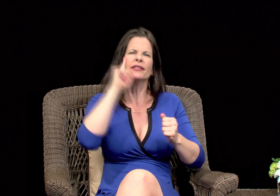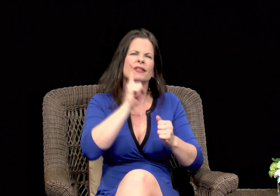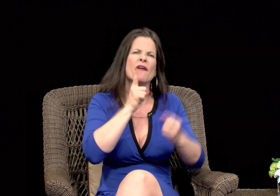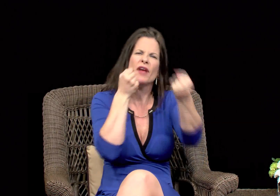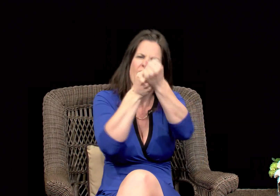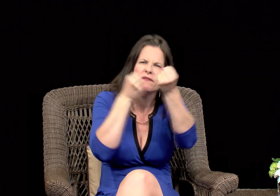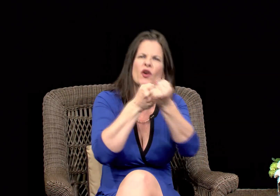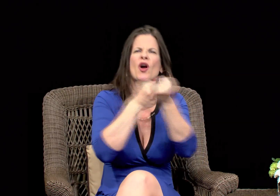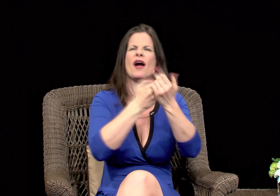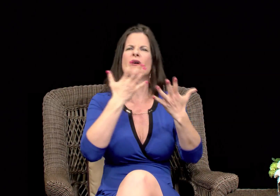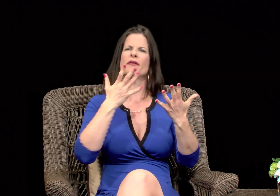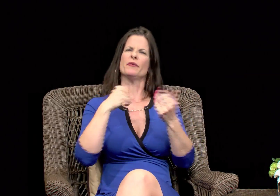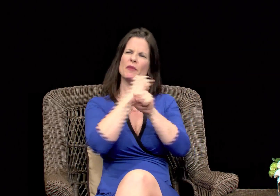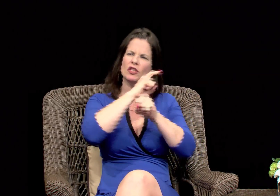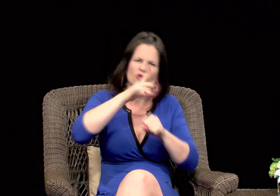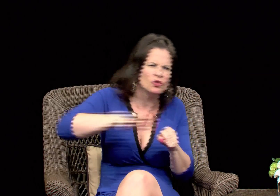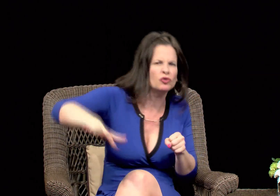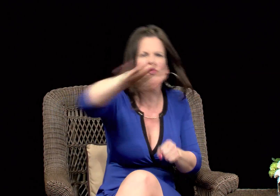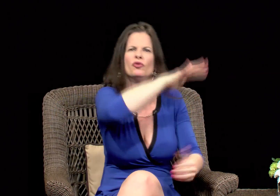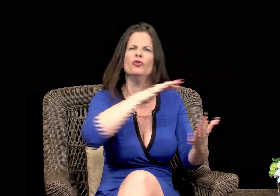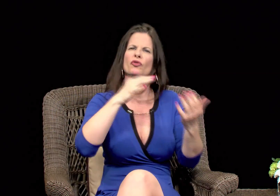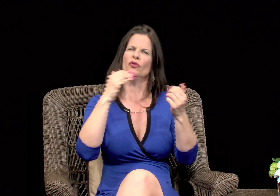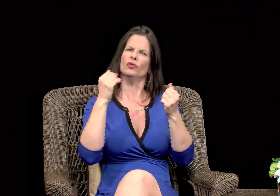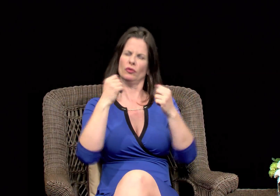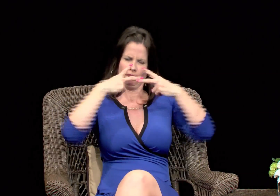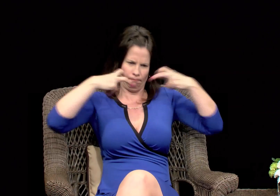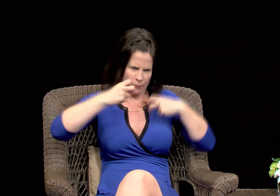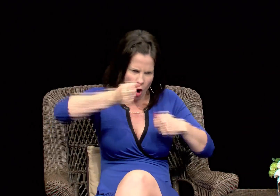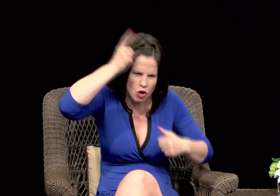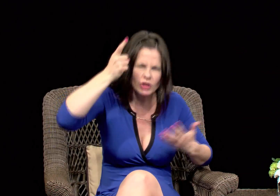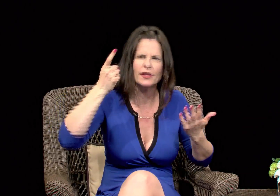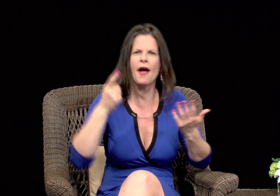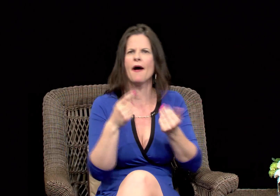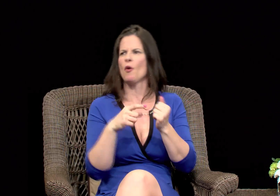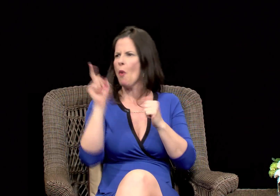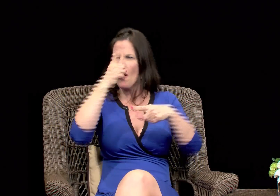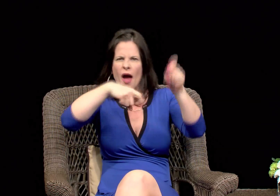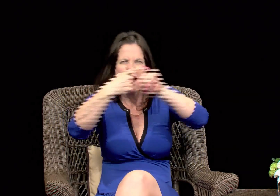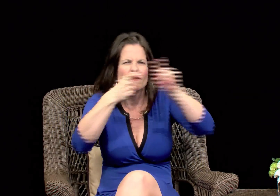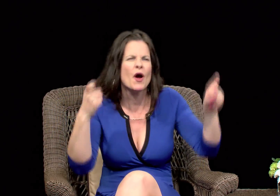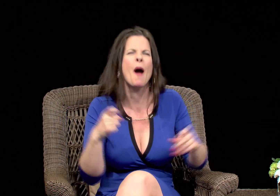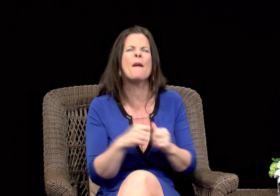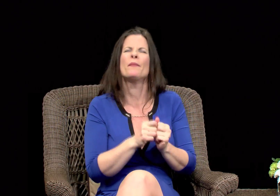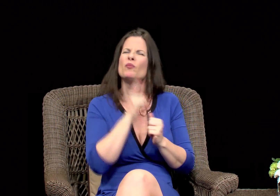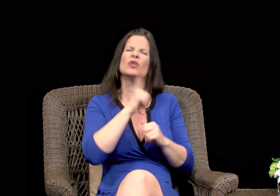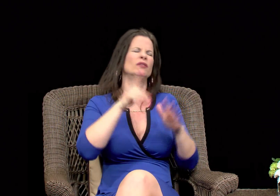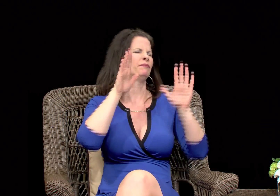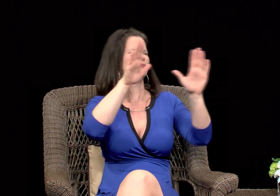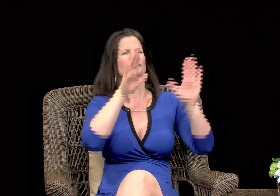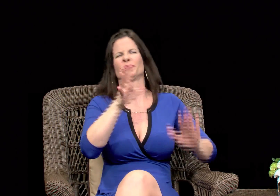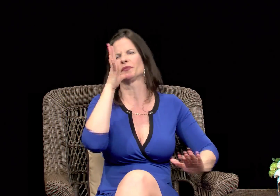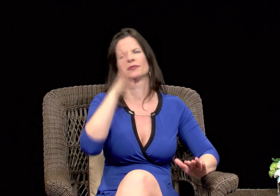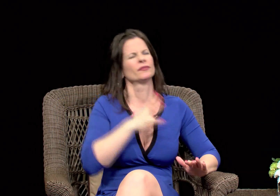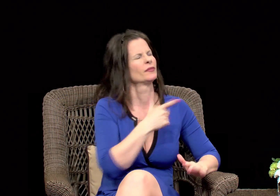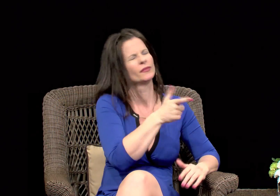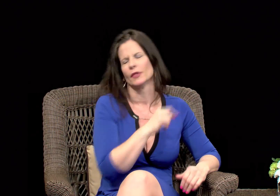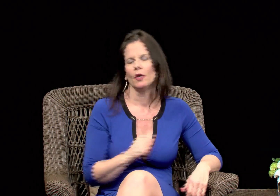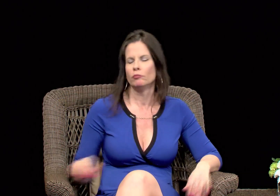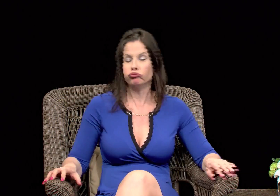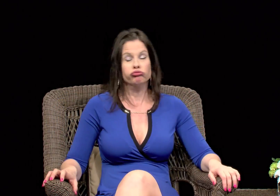the color of her skin first. So she's discriminated based on race and then her hearing status. So she is just